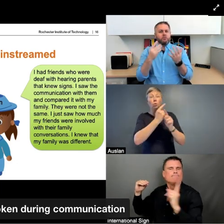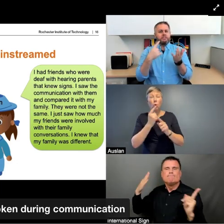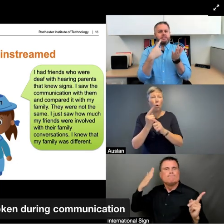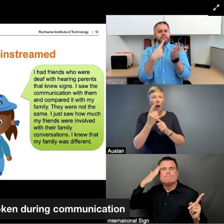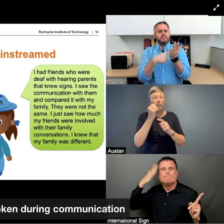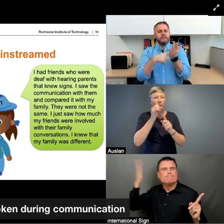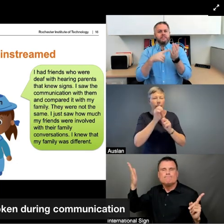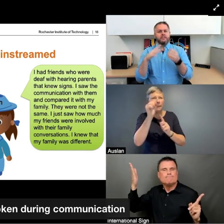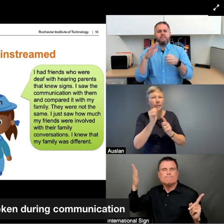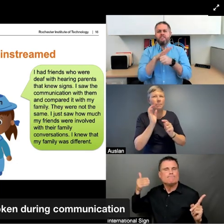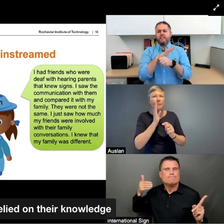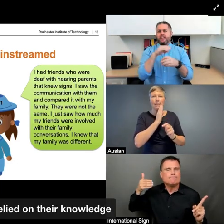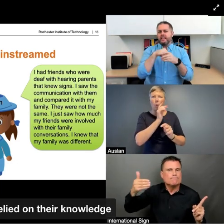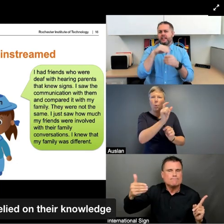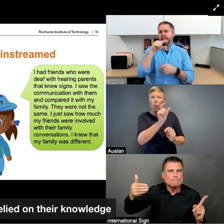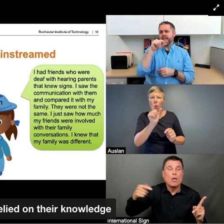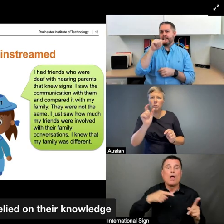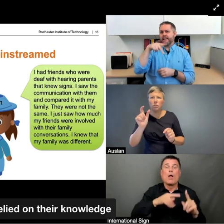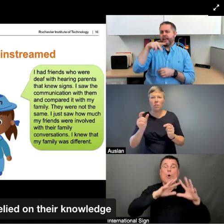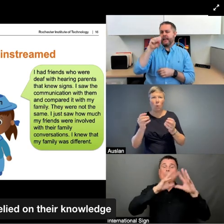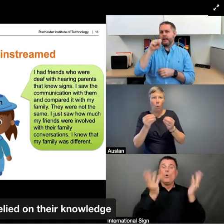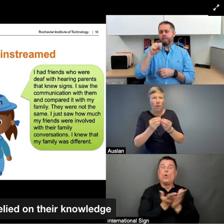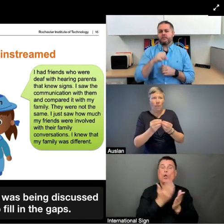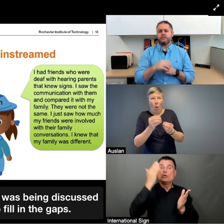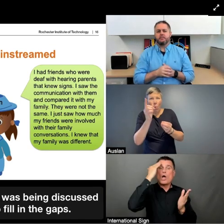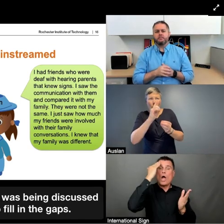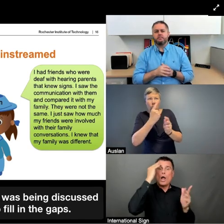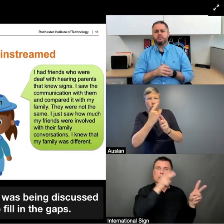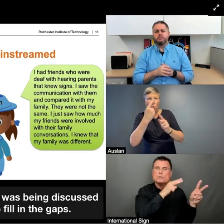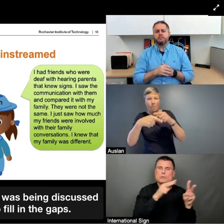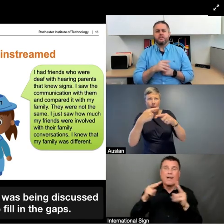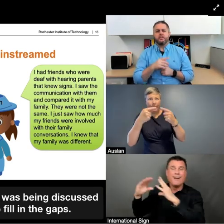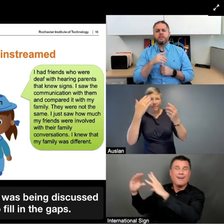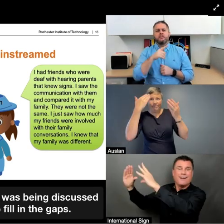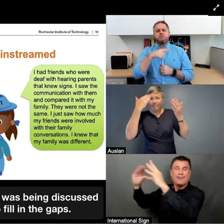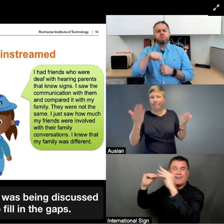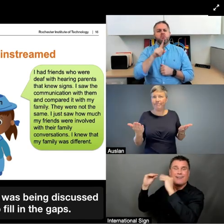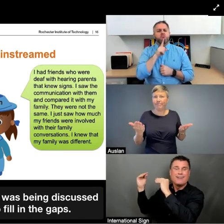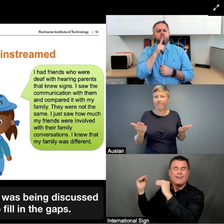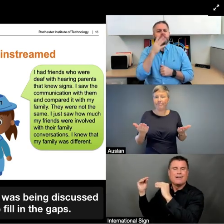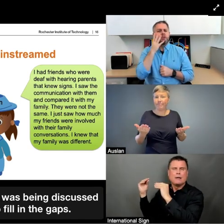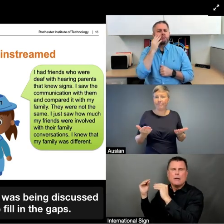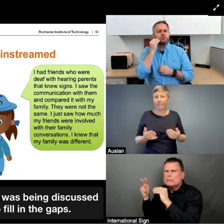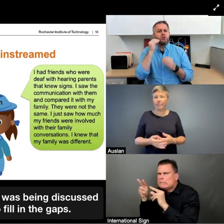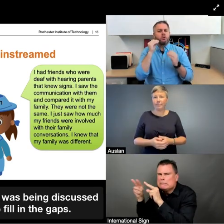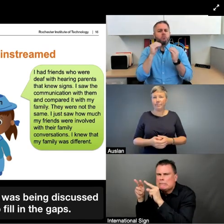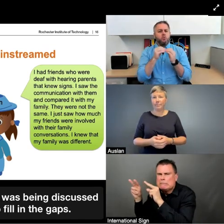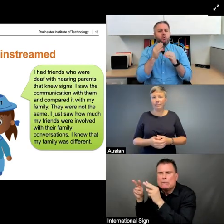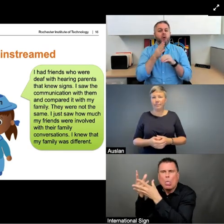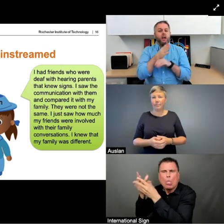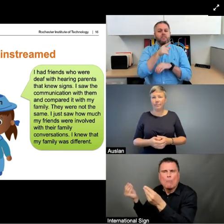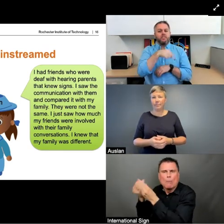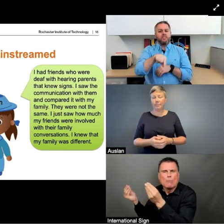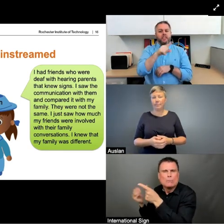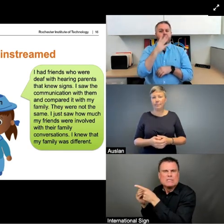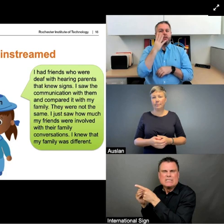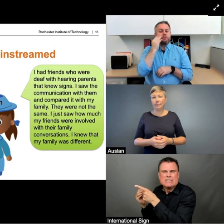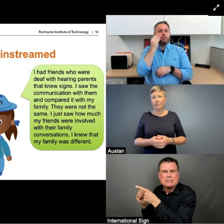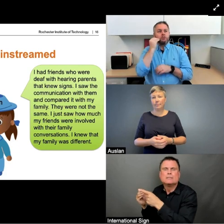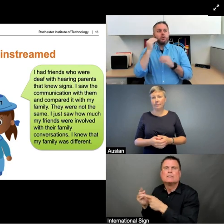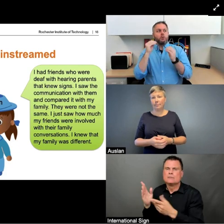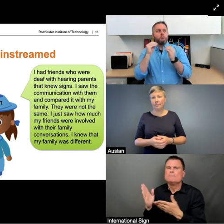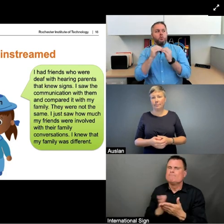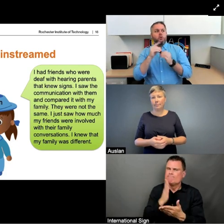during communication, and they relied on their knowledge of what was being discussed to fill in the gaps.